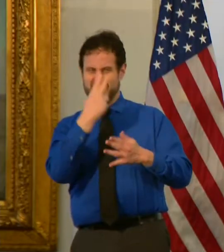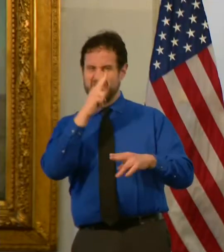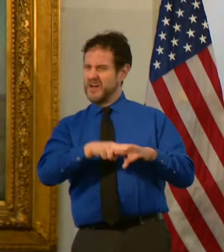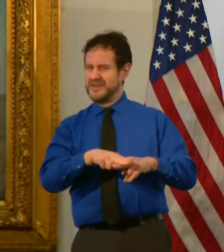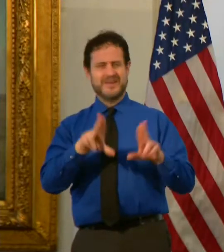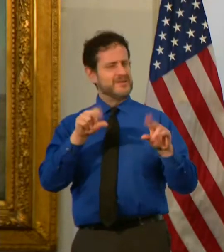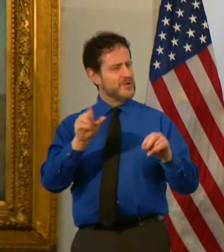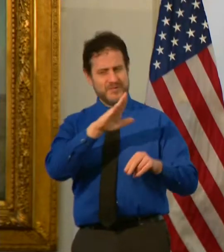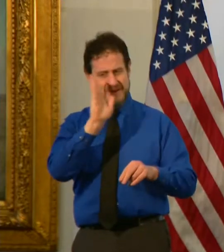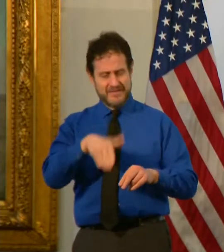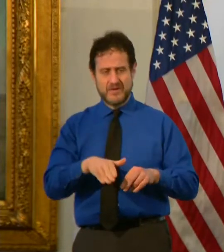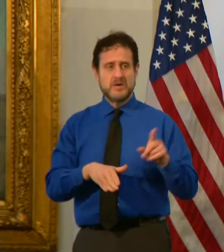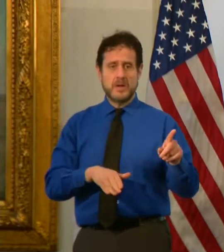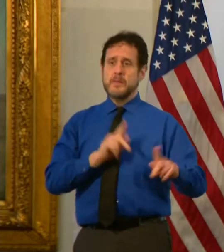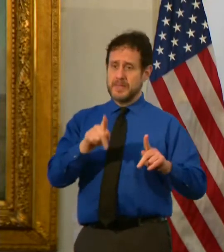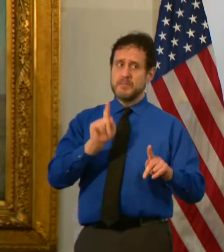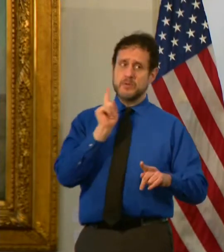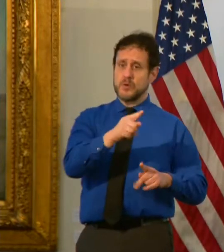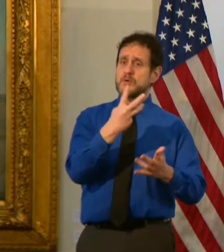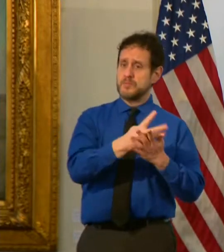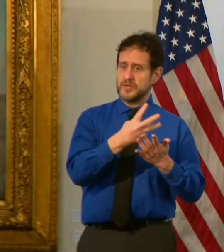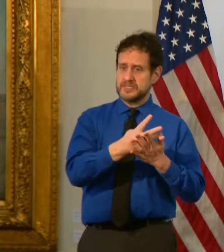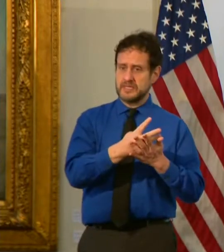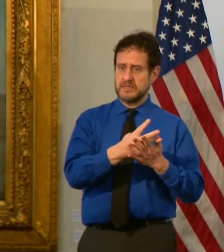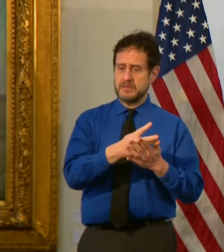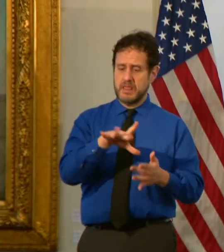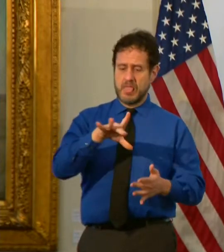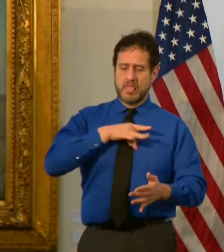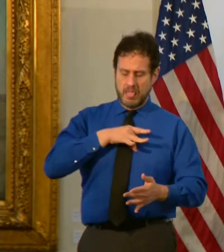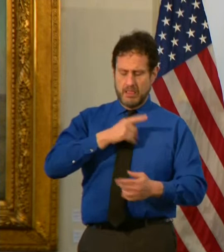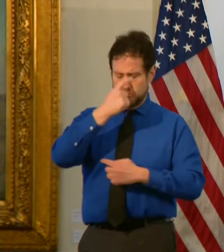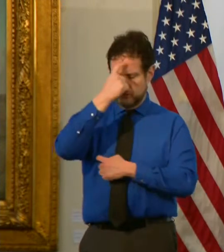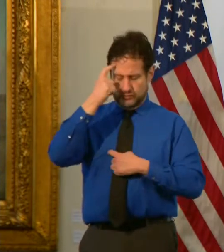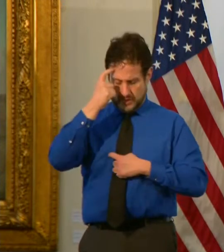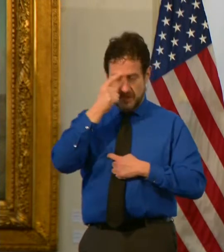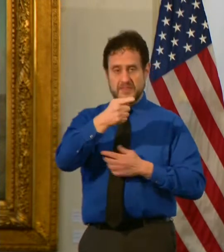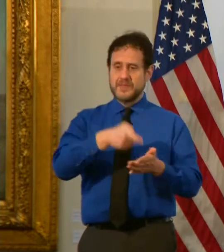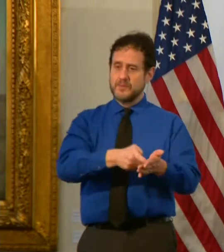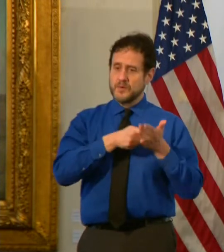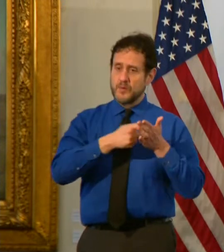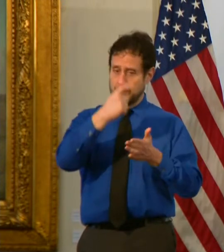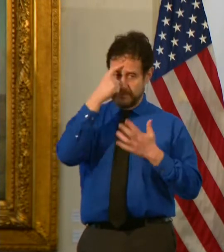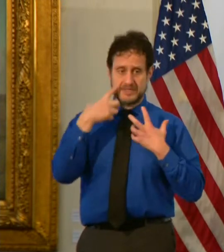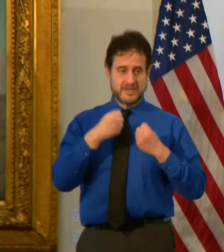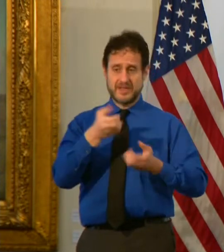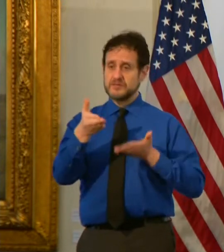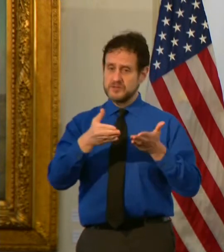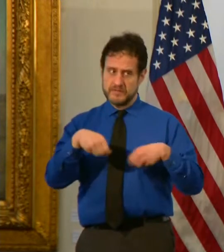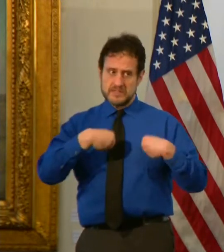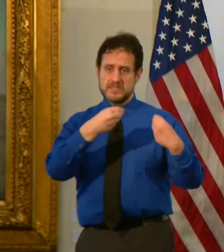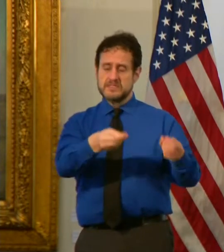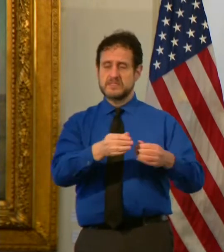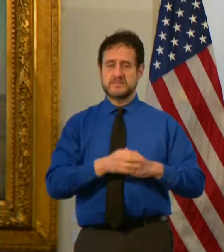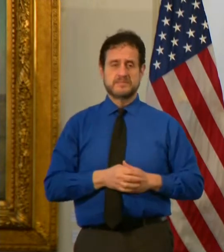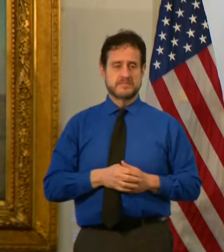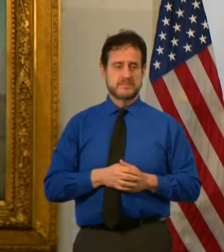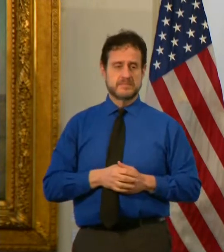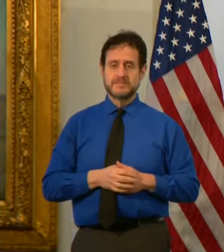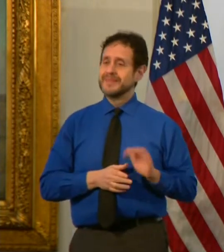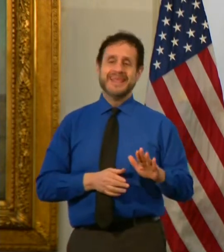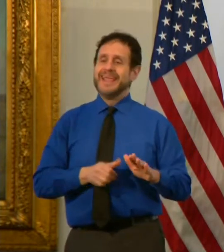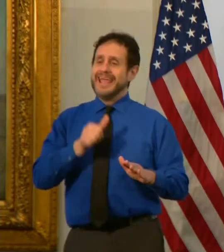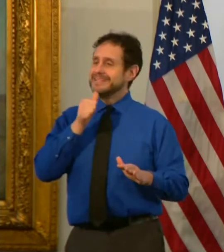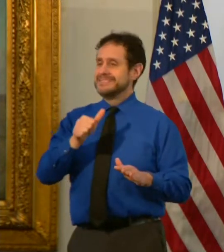They're traumatized. They need mental health services. This isn't altruistic. This